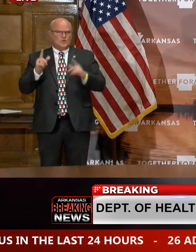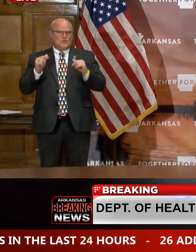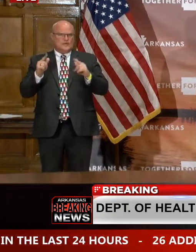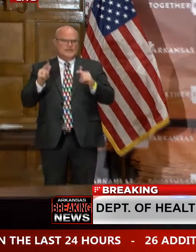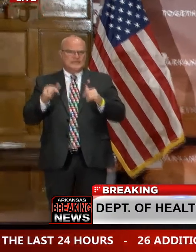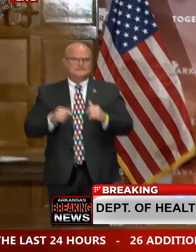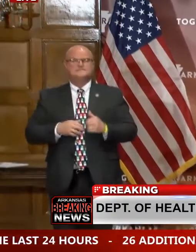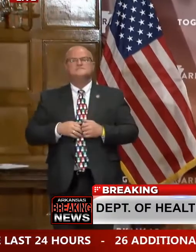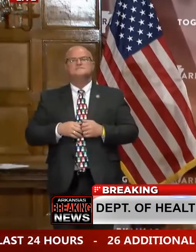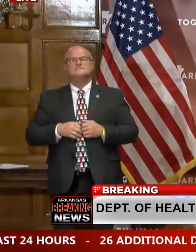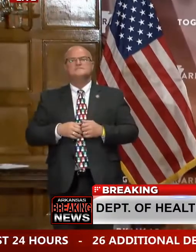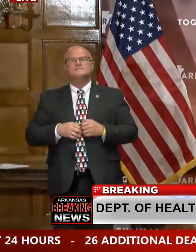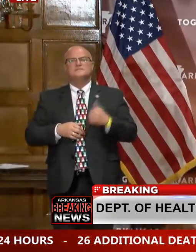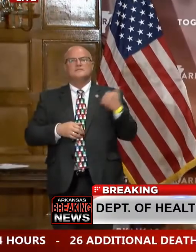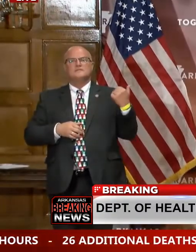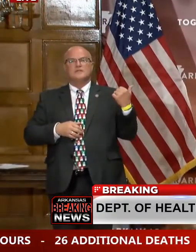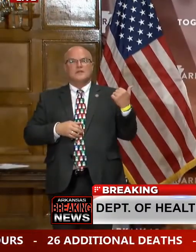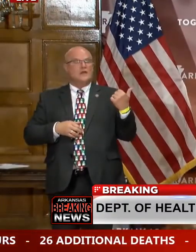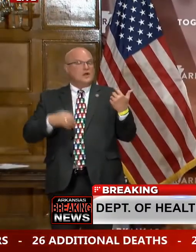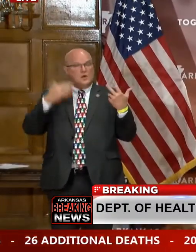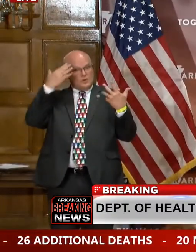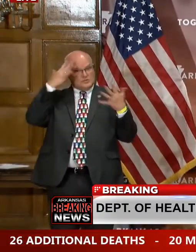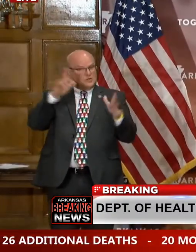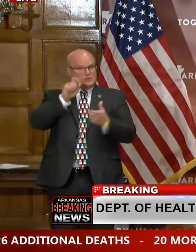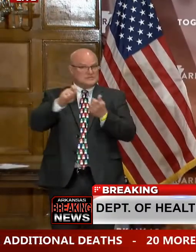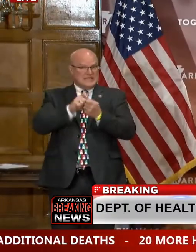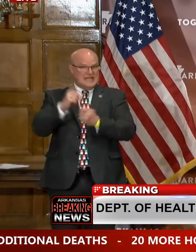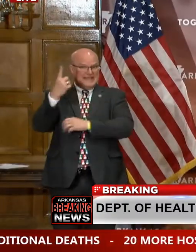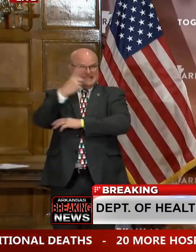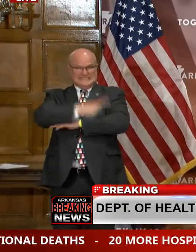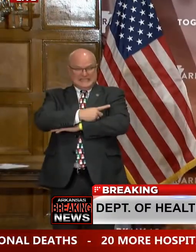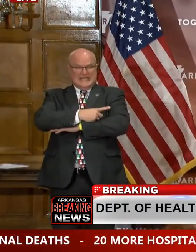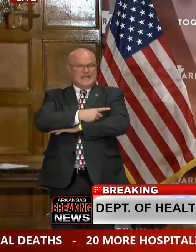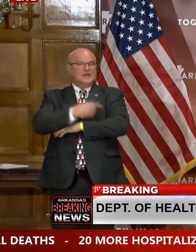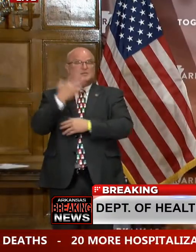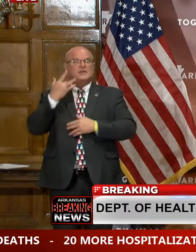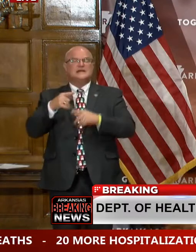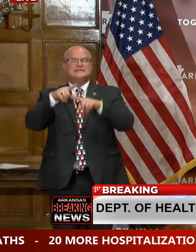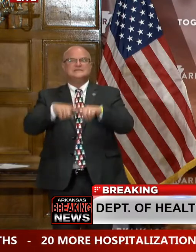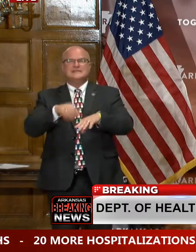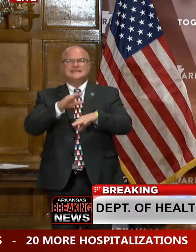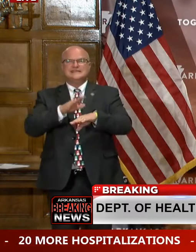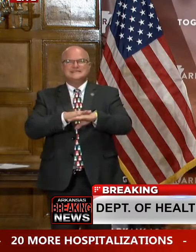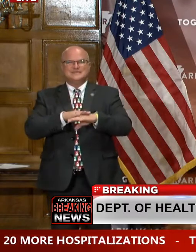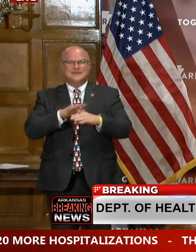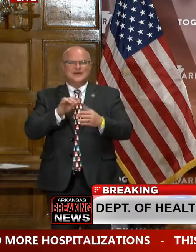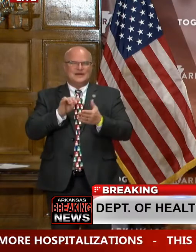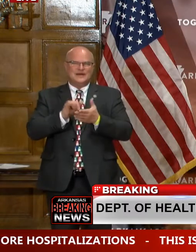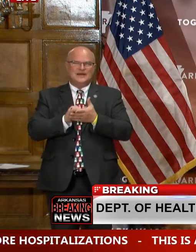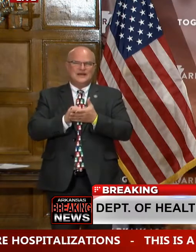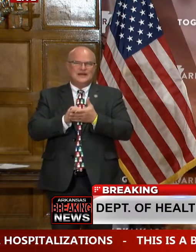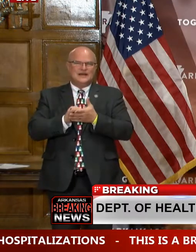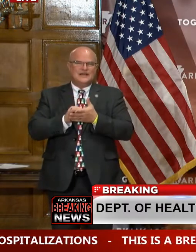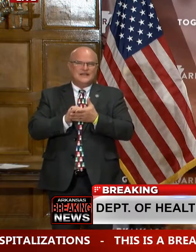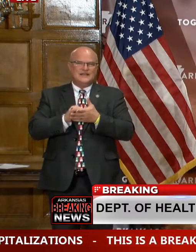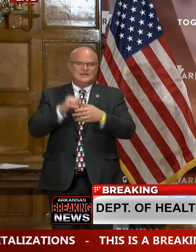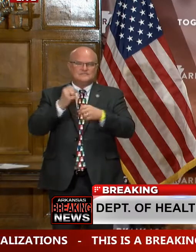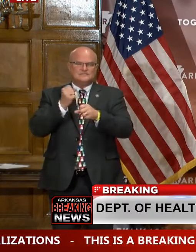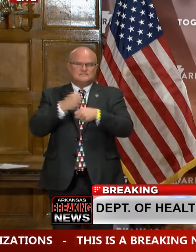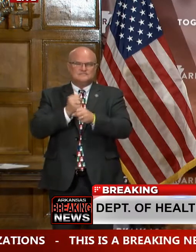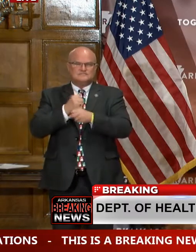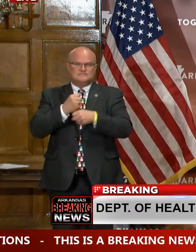Well, one, we don't know precisely the date of that because it depends upon the